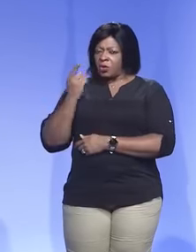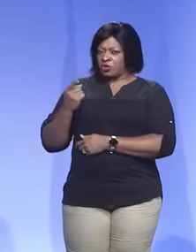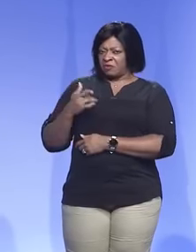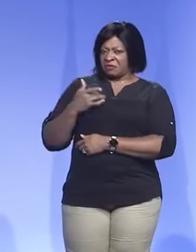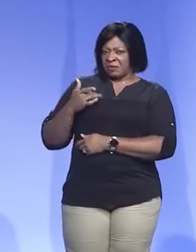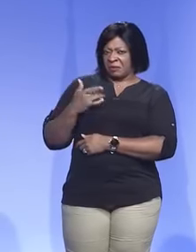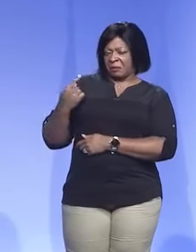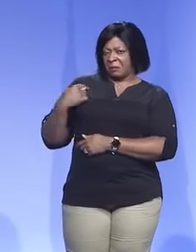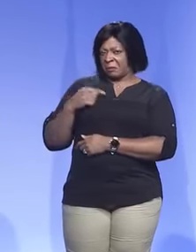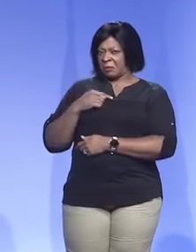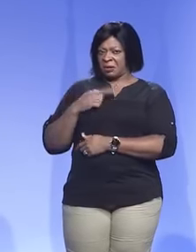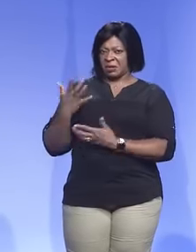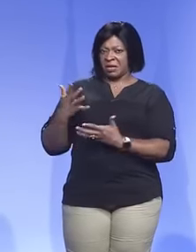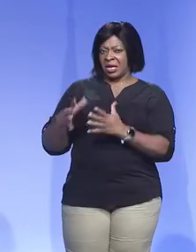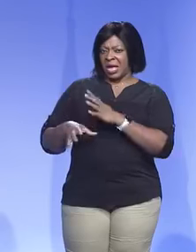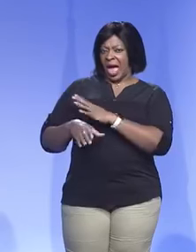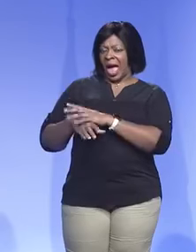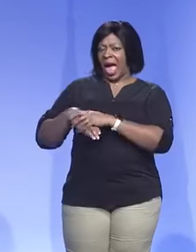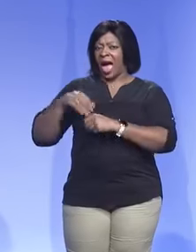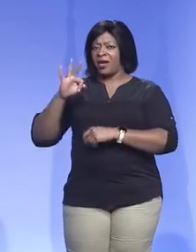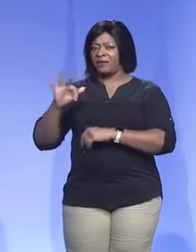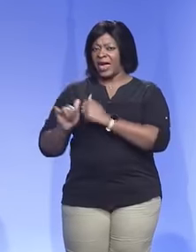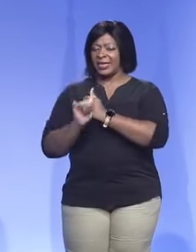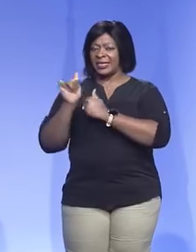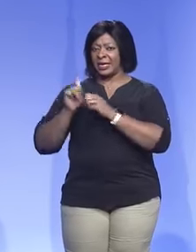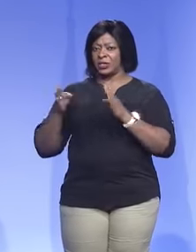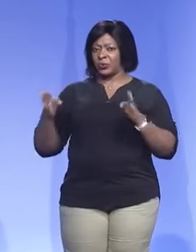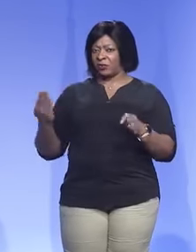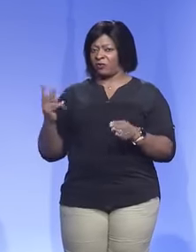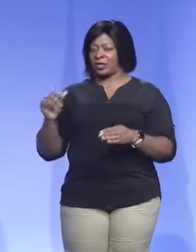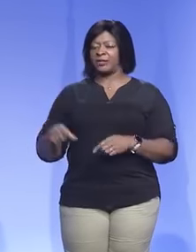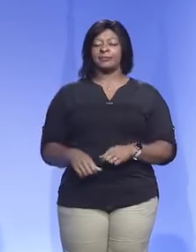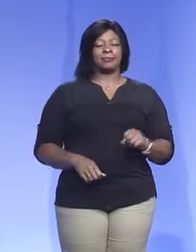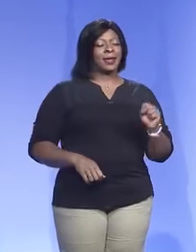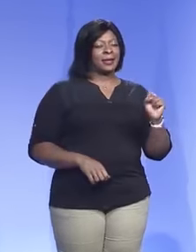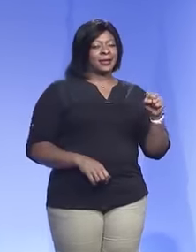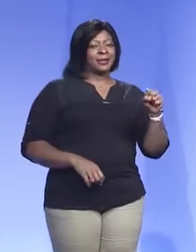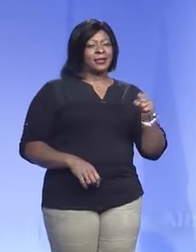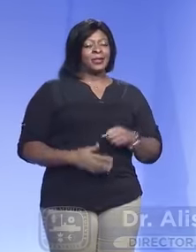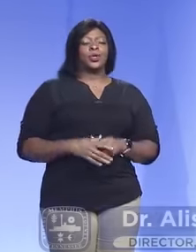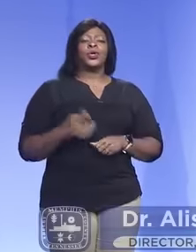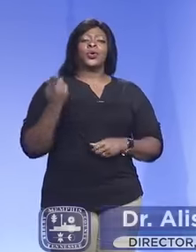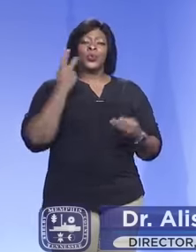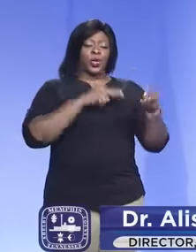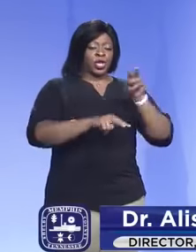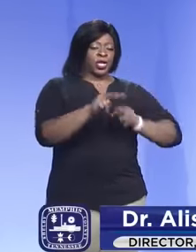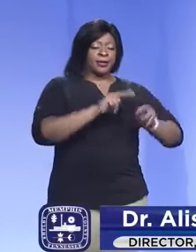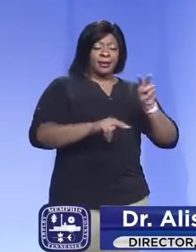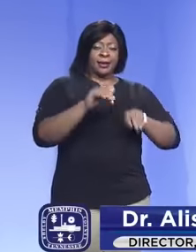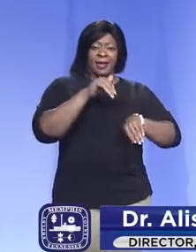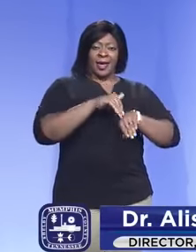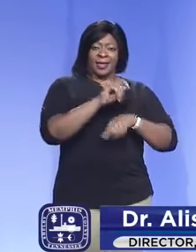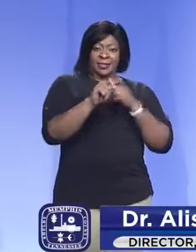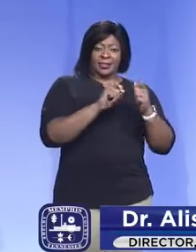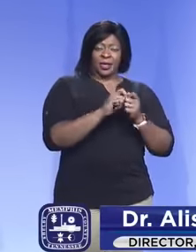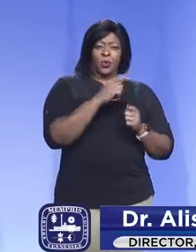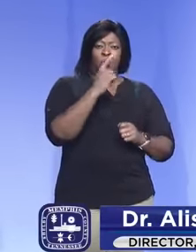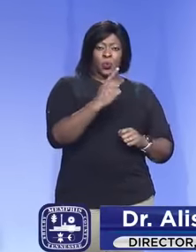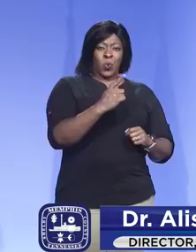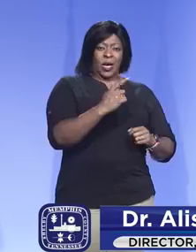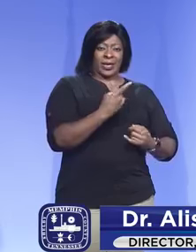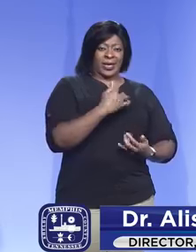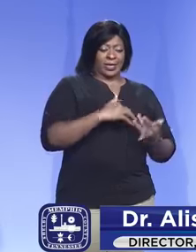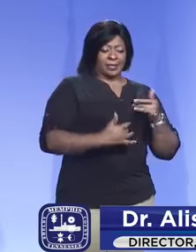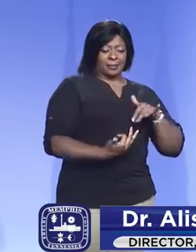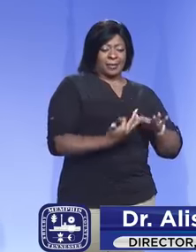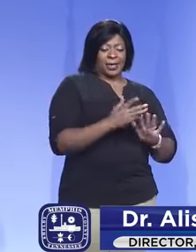we were like out of the post-Labor Day danger window. Yes. So we looked at exactly one incubation period,